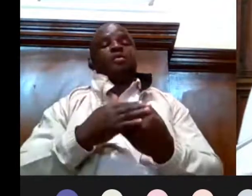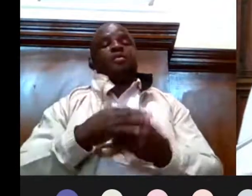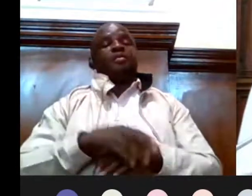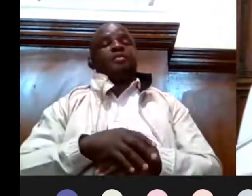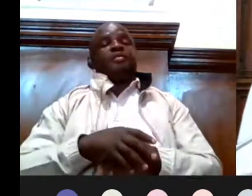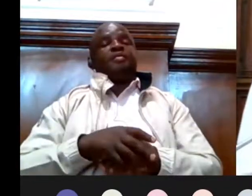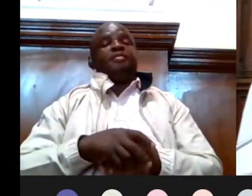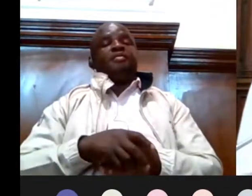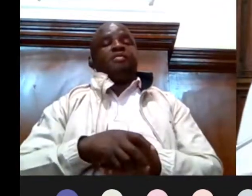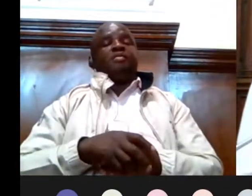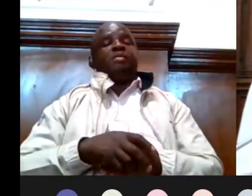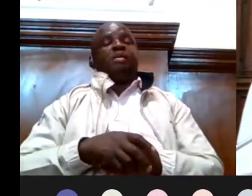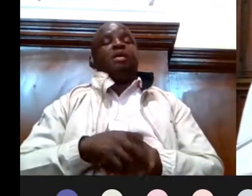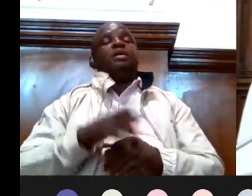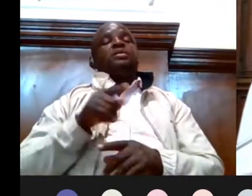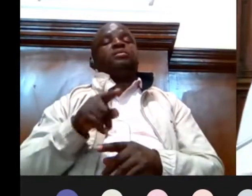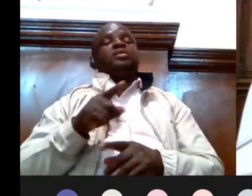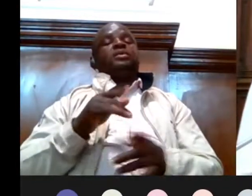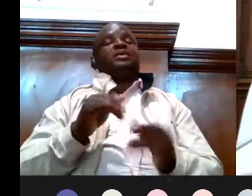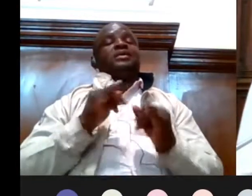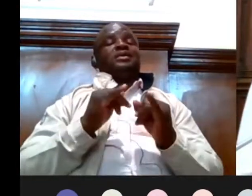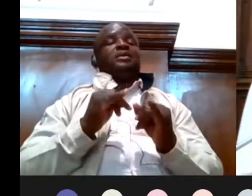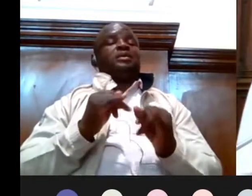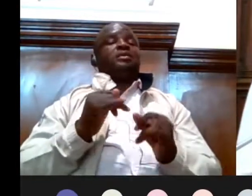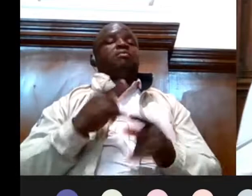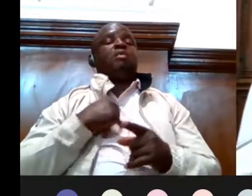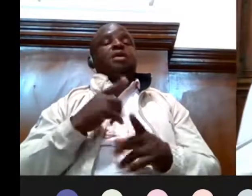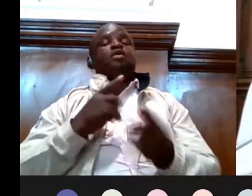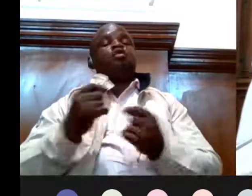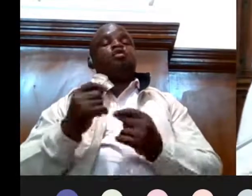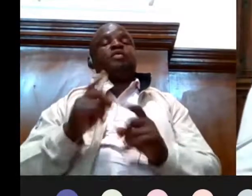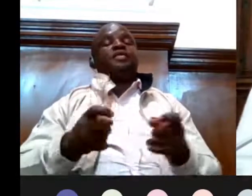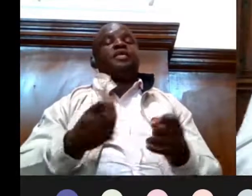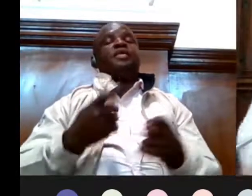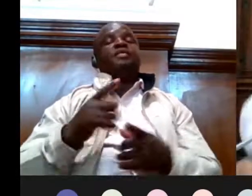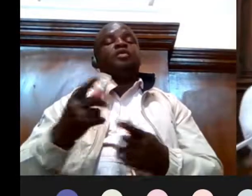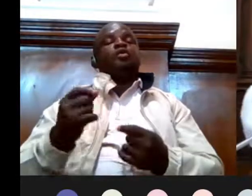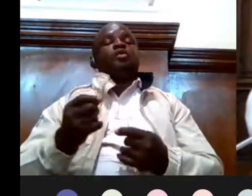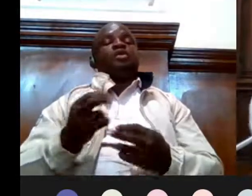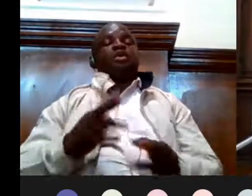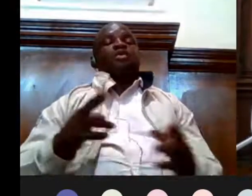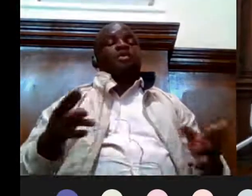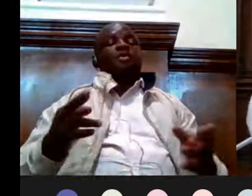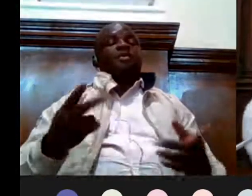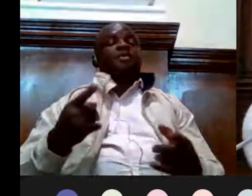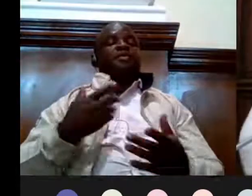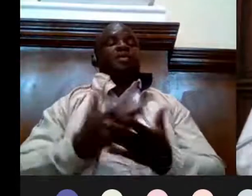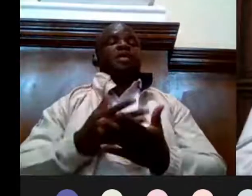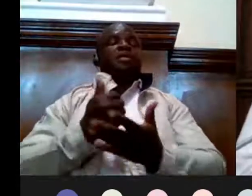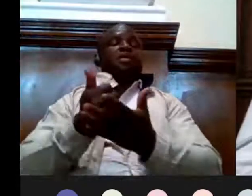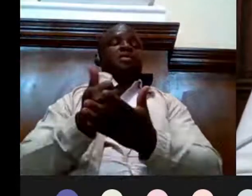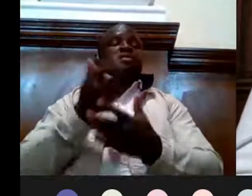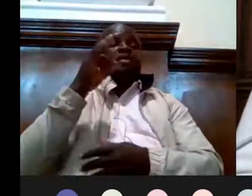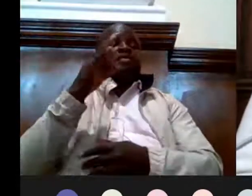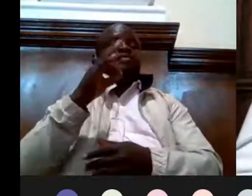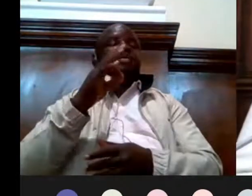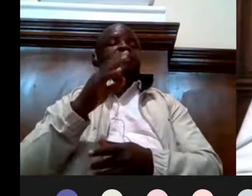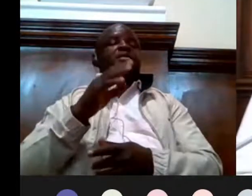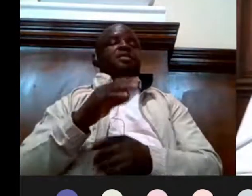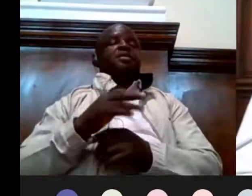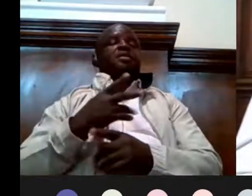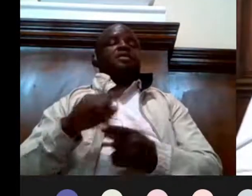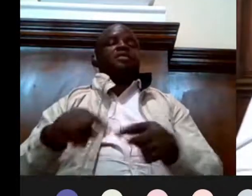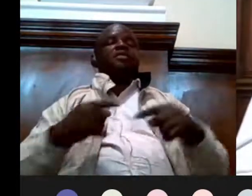becoming increasingly urgent to put together all resources available to complement government efforts